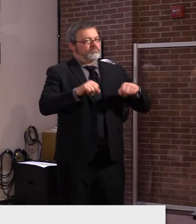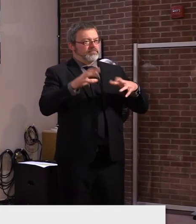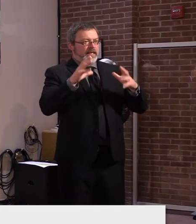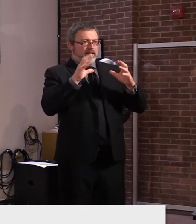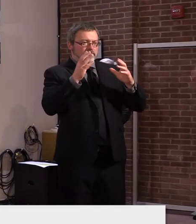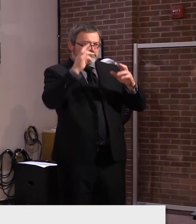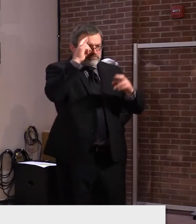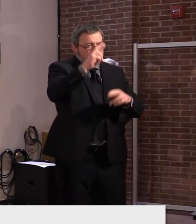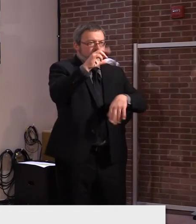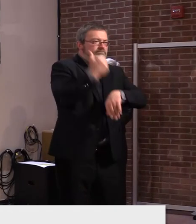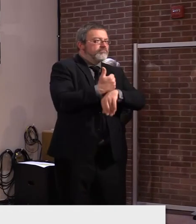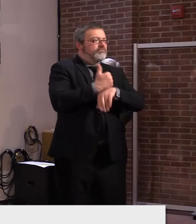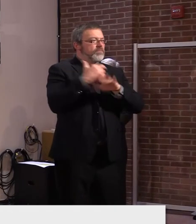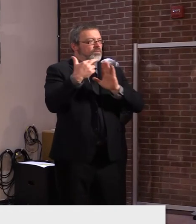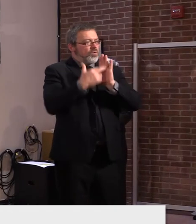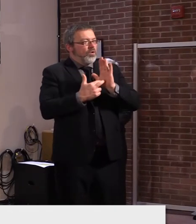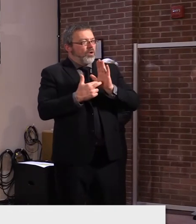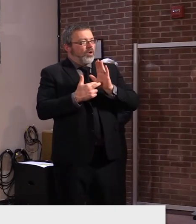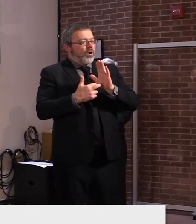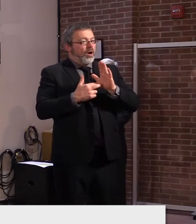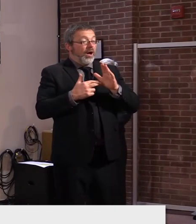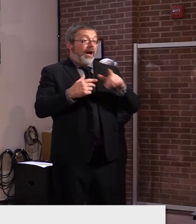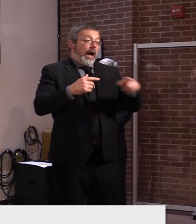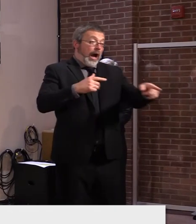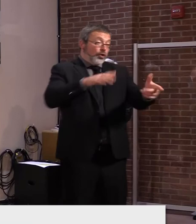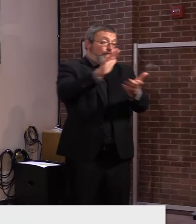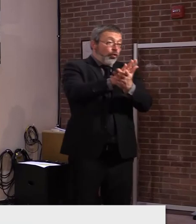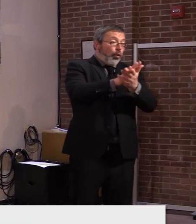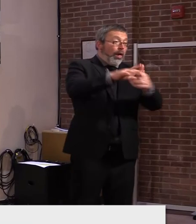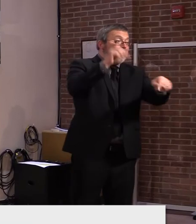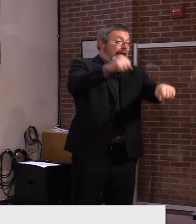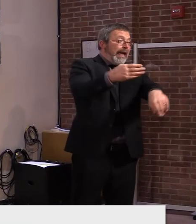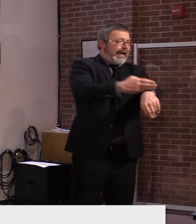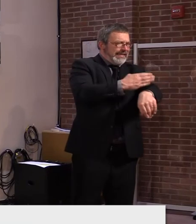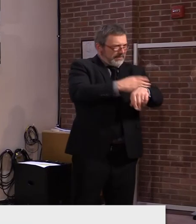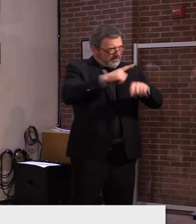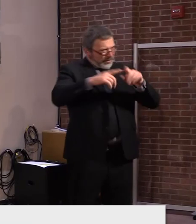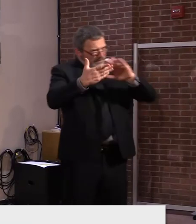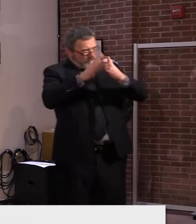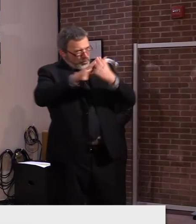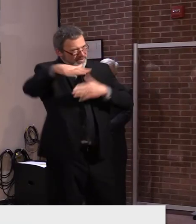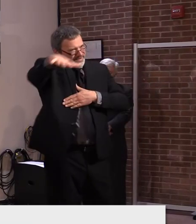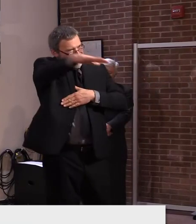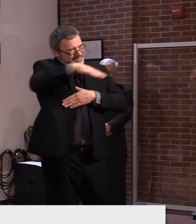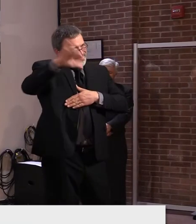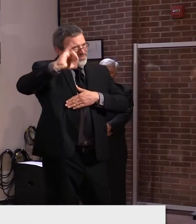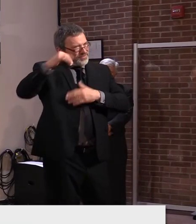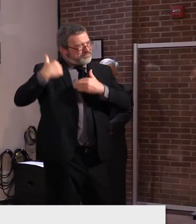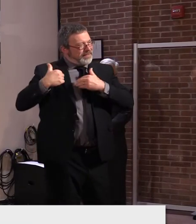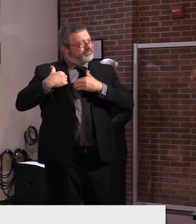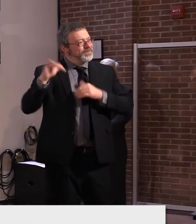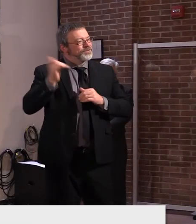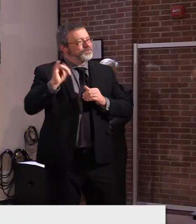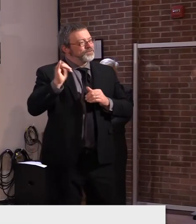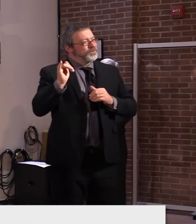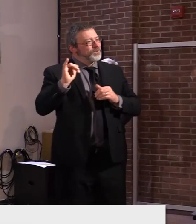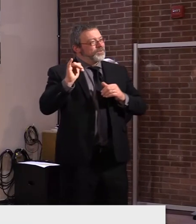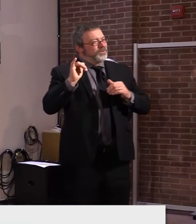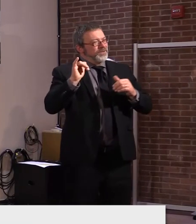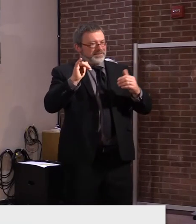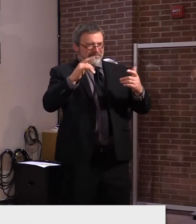for them and using our tools in education to enable them to be successful.